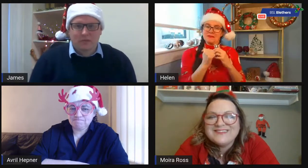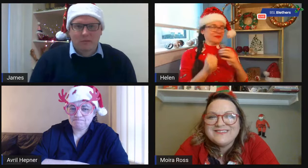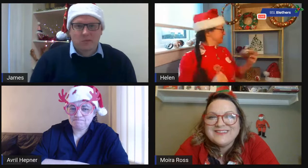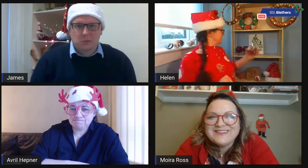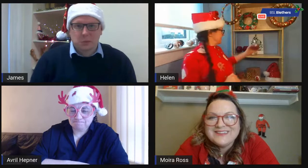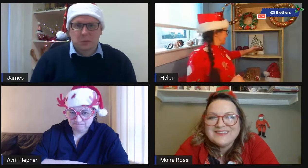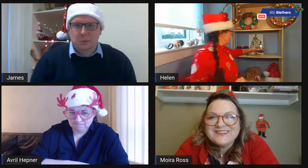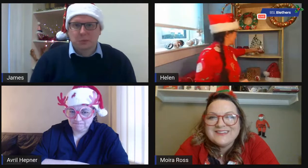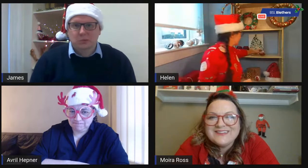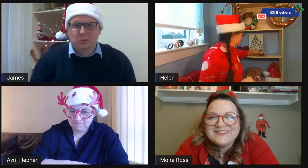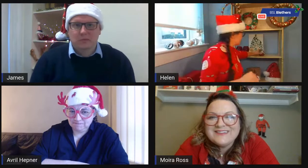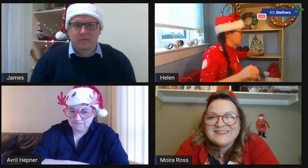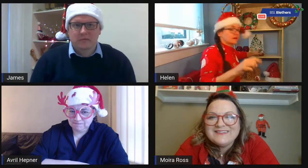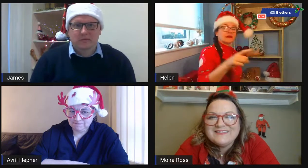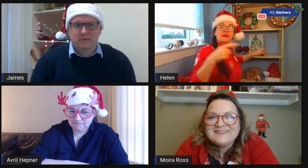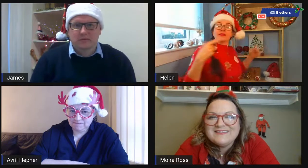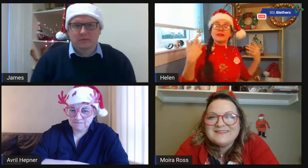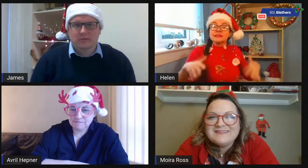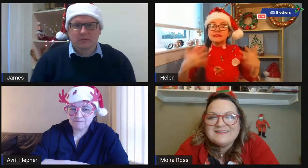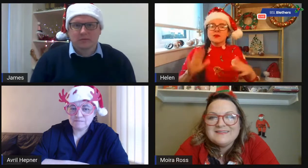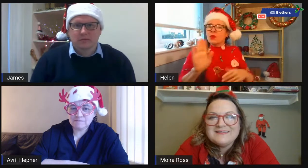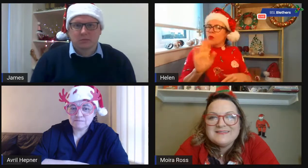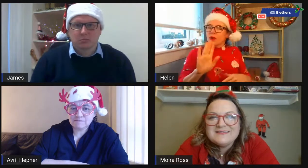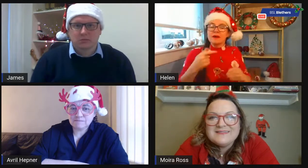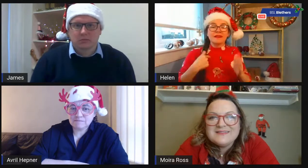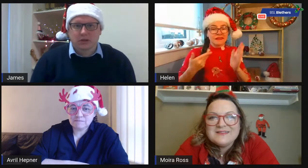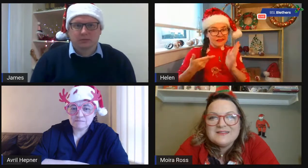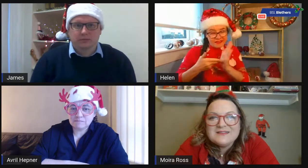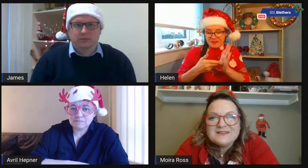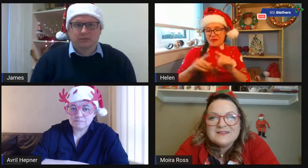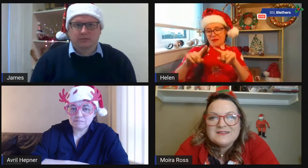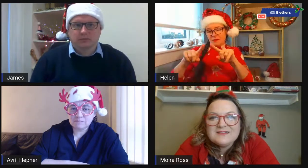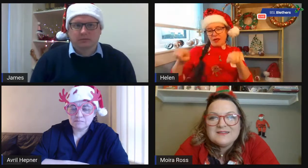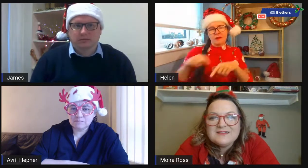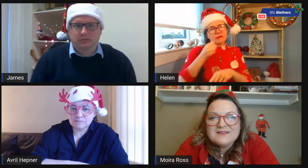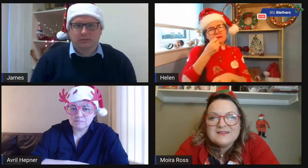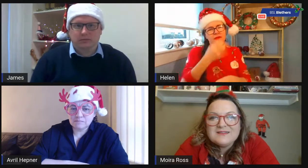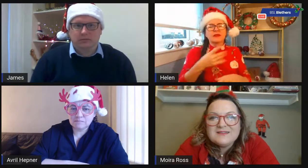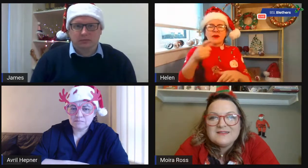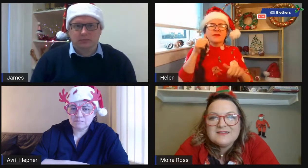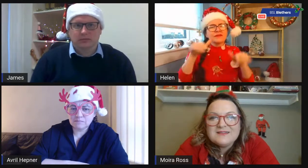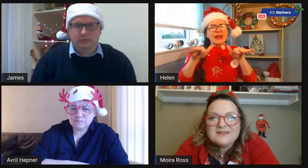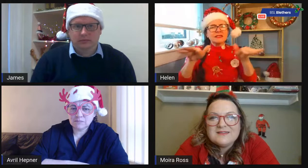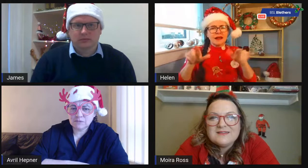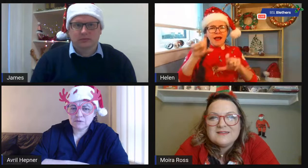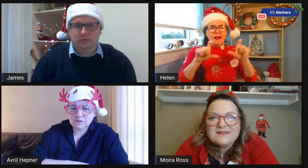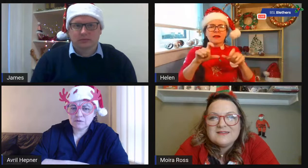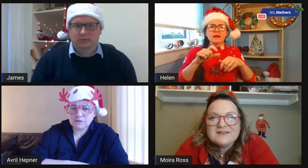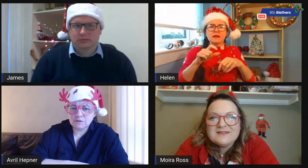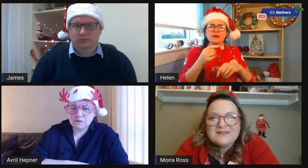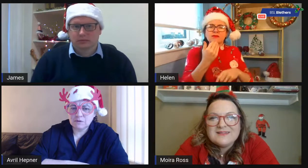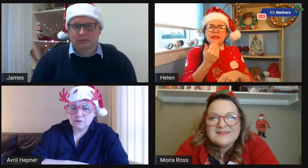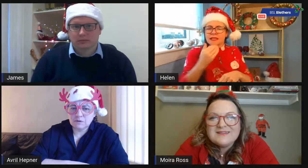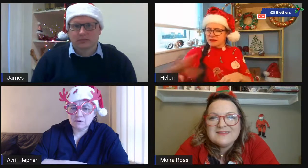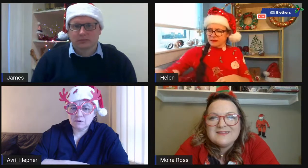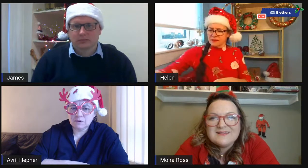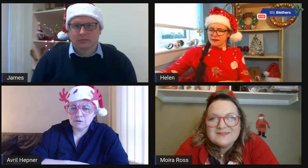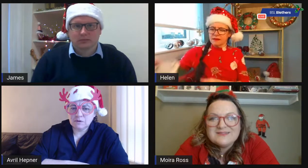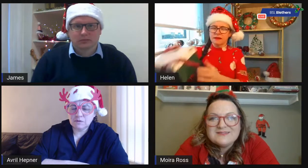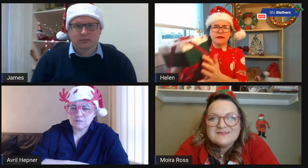was finished, I just kept it as an ornament. So what I did was, you know what the fashion